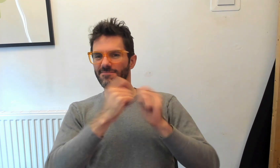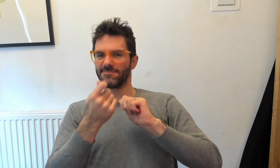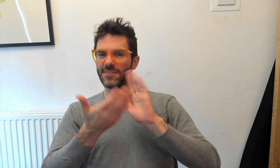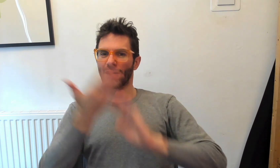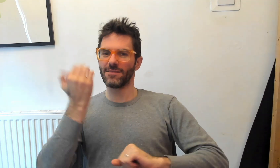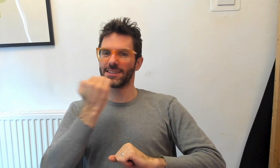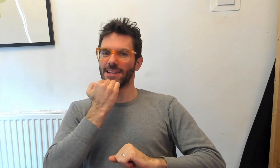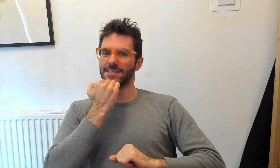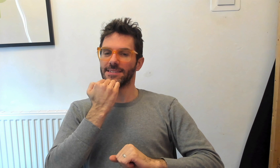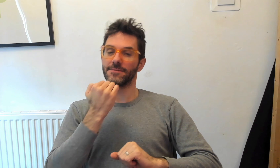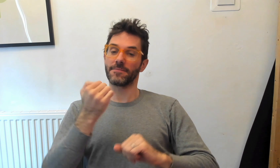when a model becomes out of date.